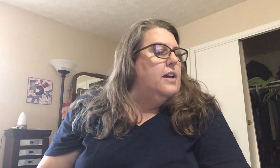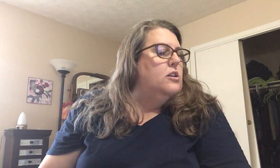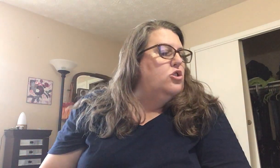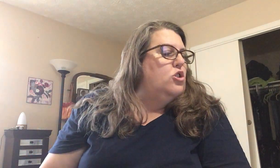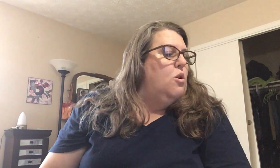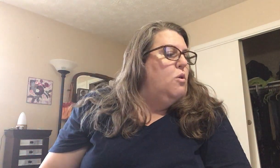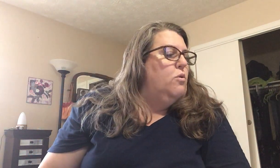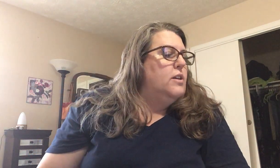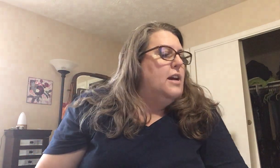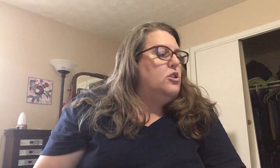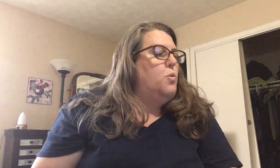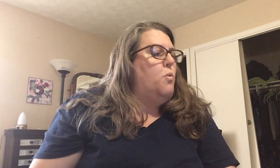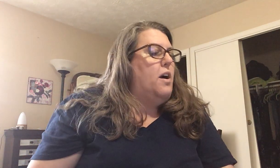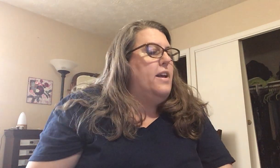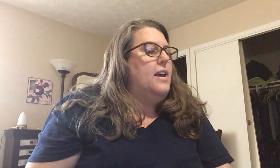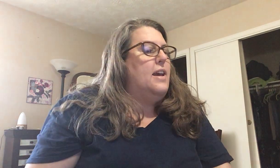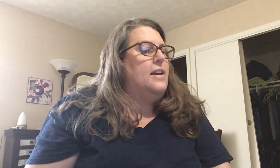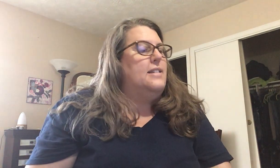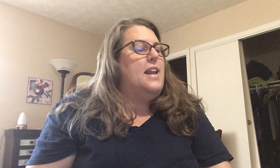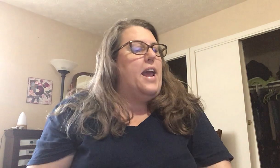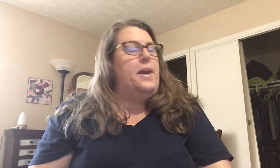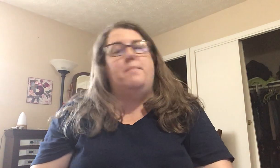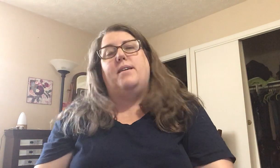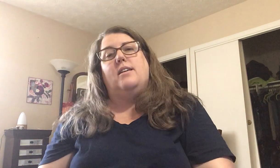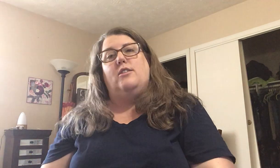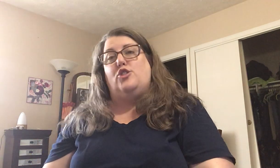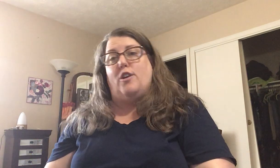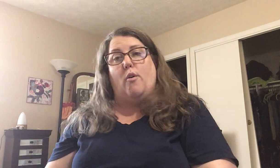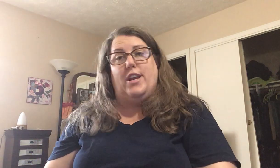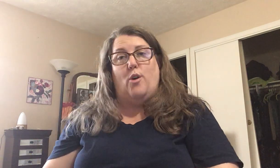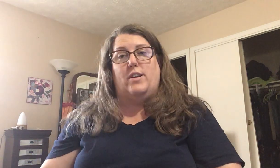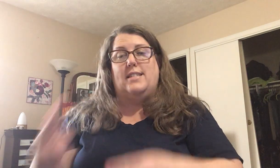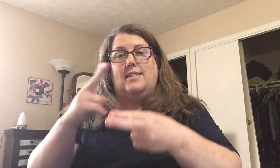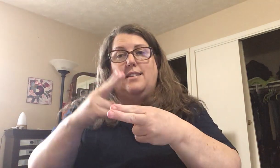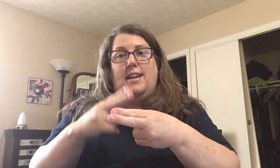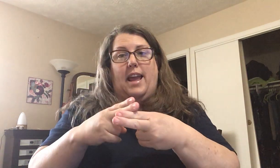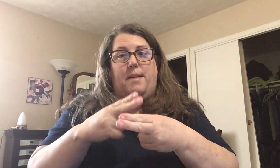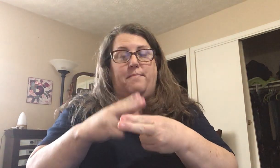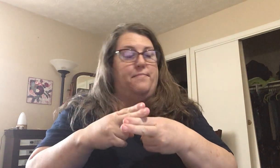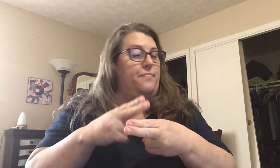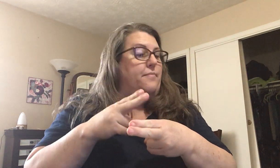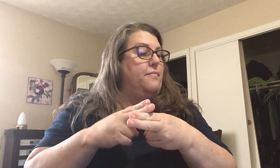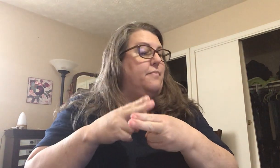Okay, so the next one is name. You should already know this. Name.